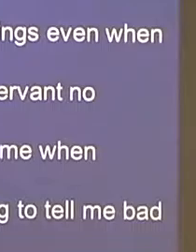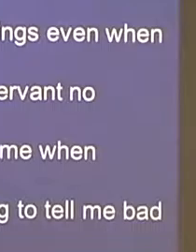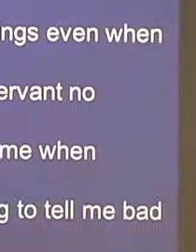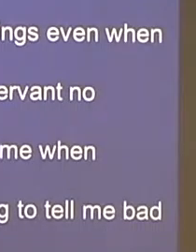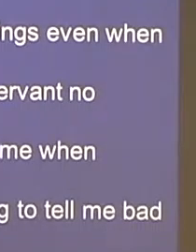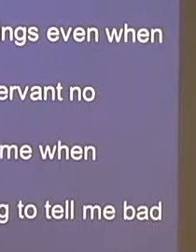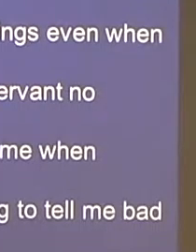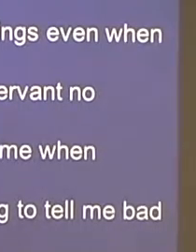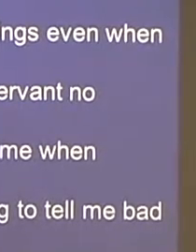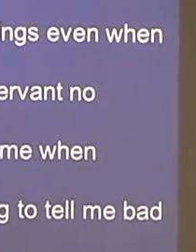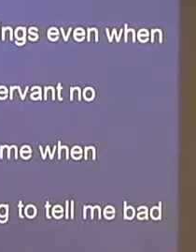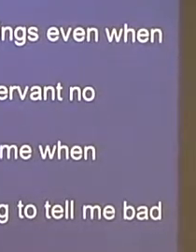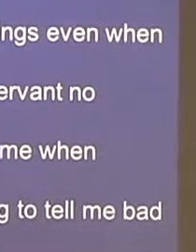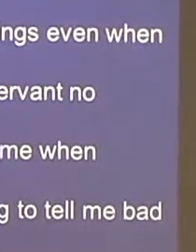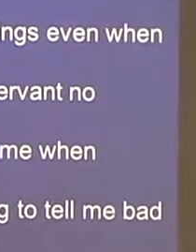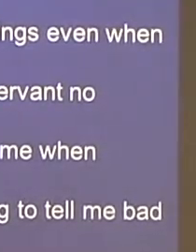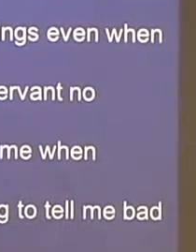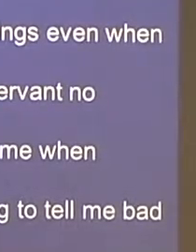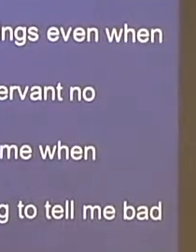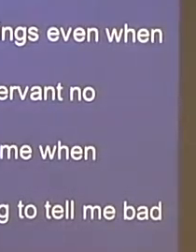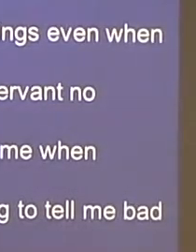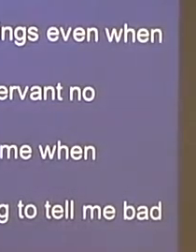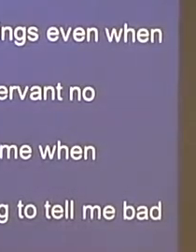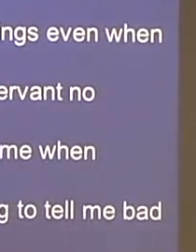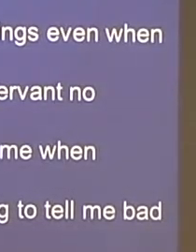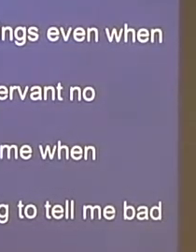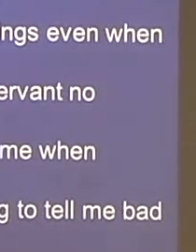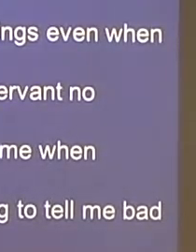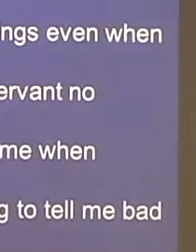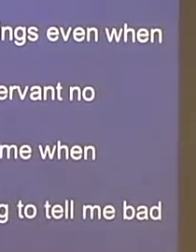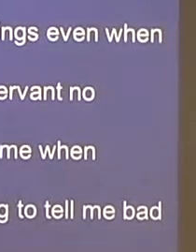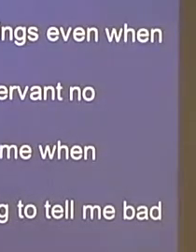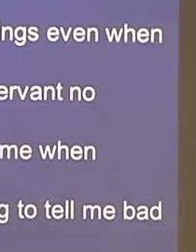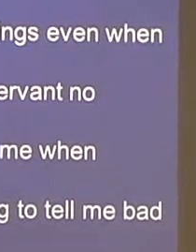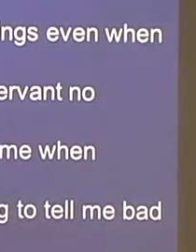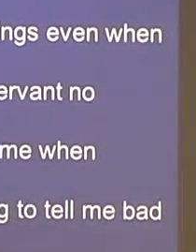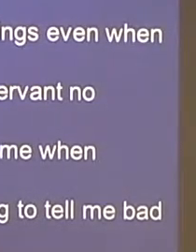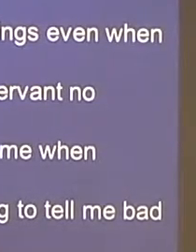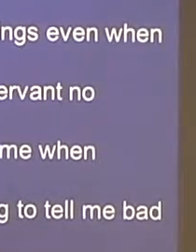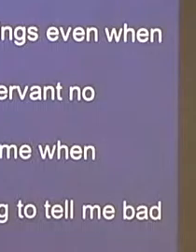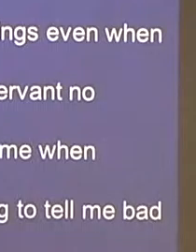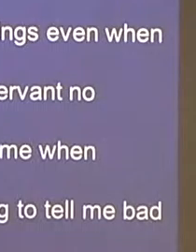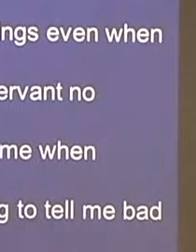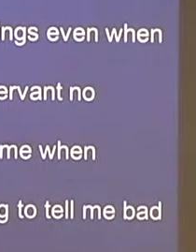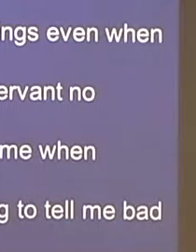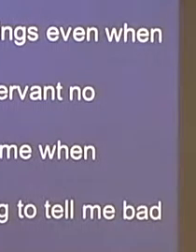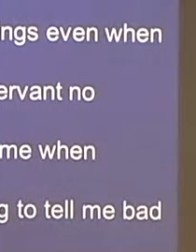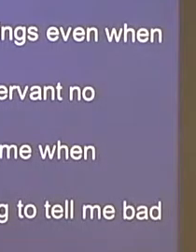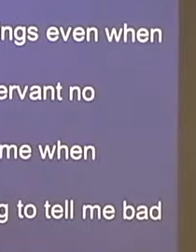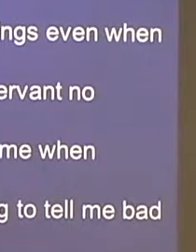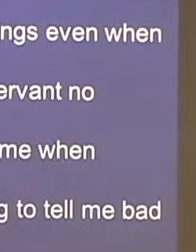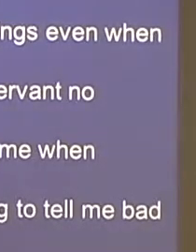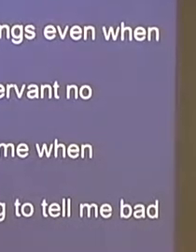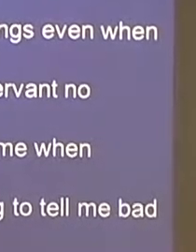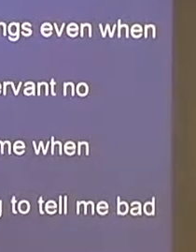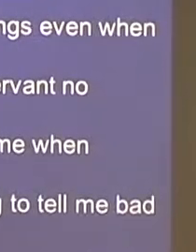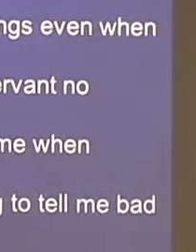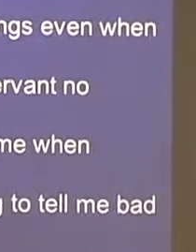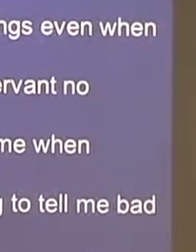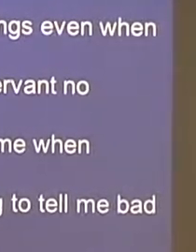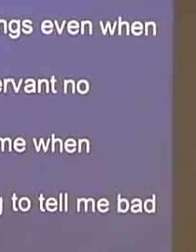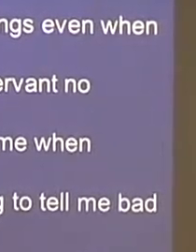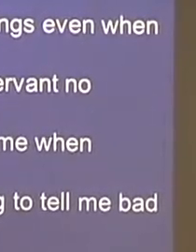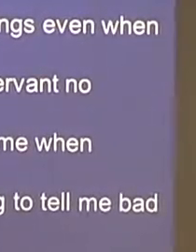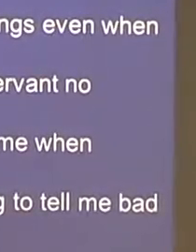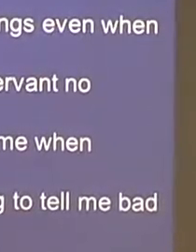matter what happens. Being willing to stand up for me when others oppose. Trusting me enough, this is a big one,